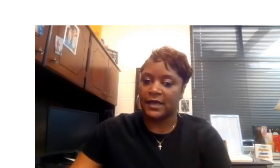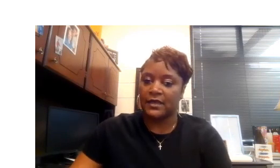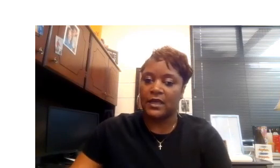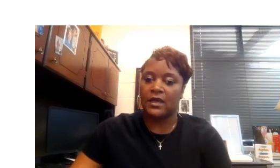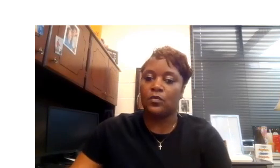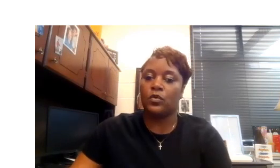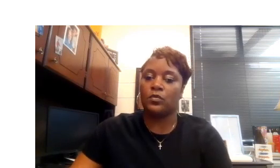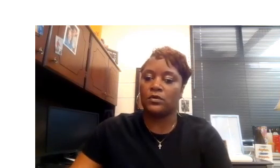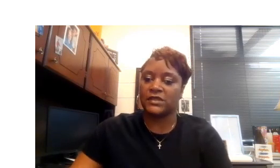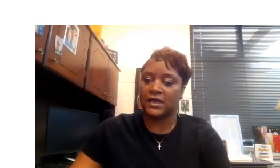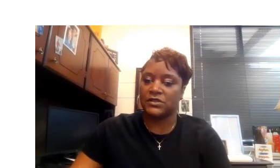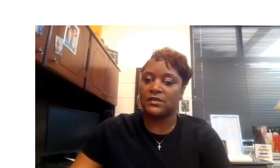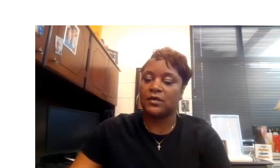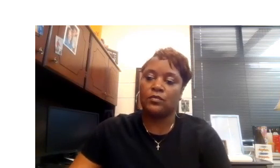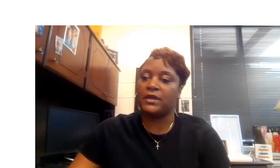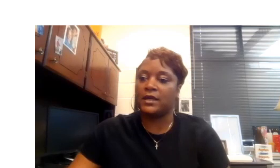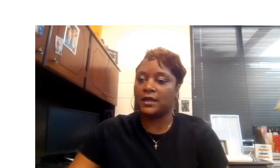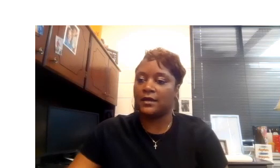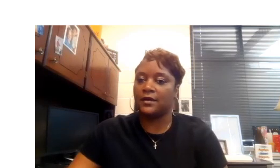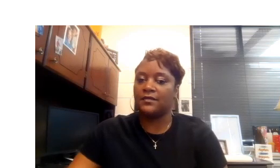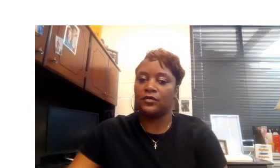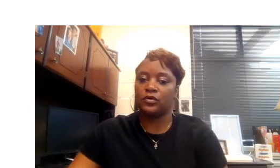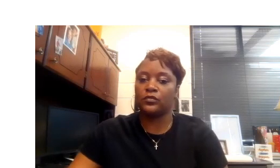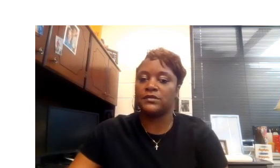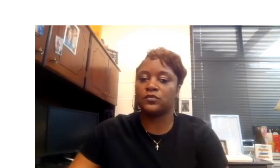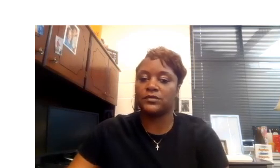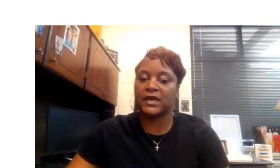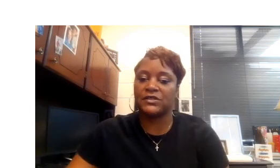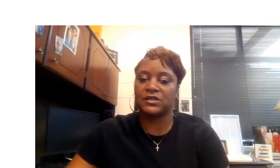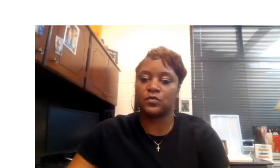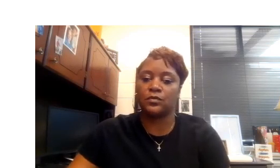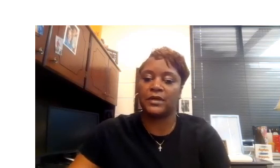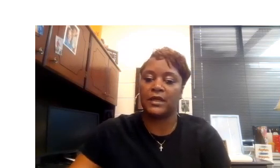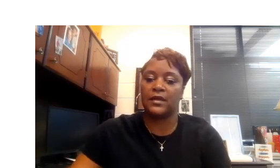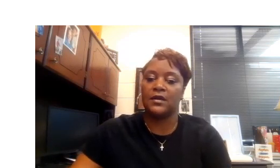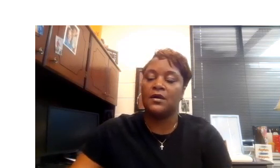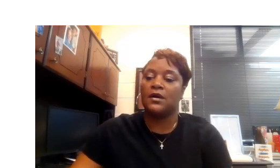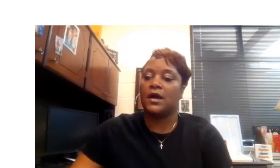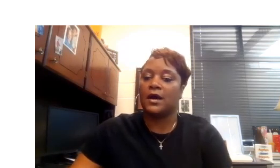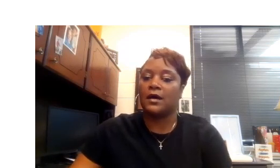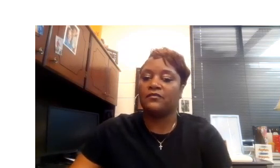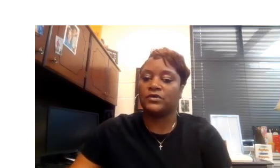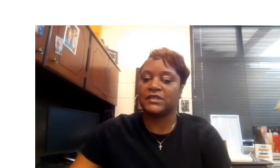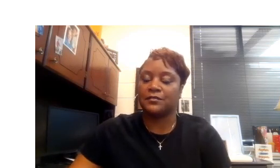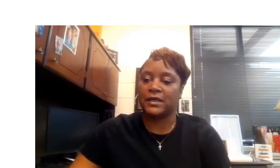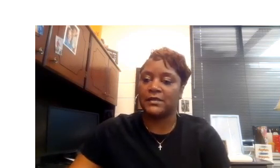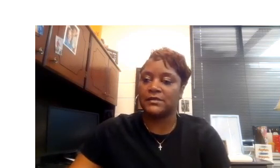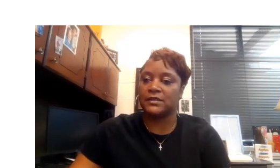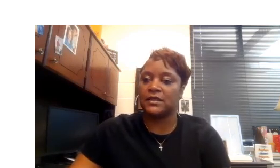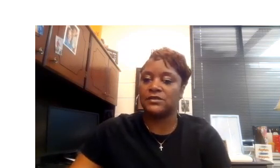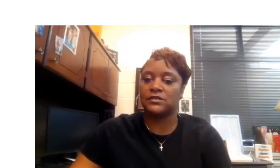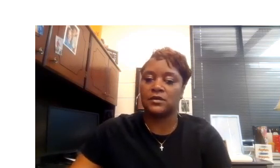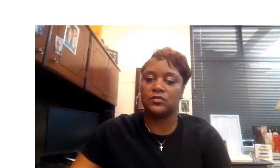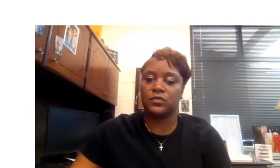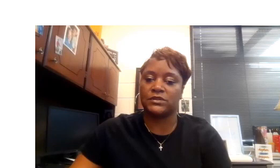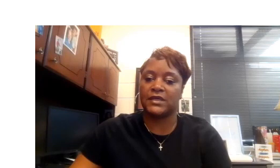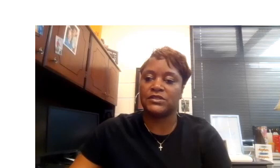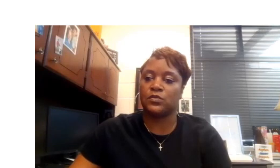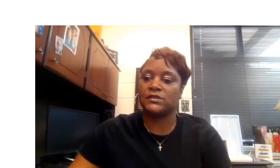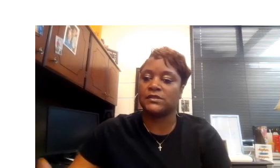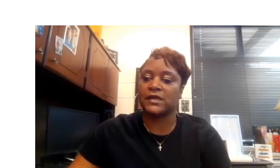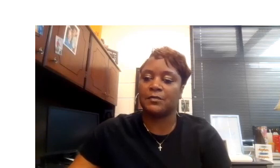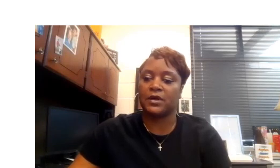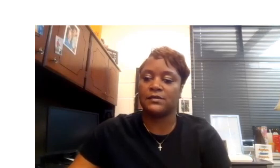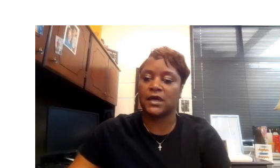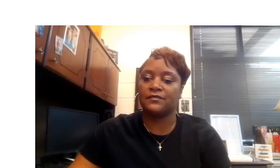that day and what rotation they will be in. And their group rotation will be for 10 minutes, and each